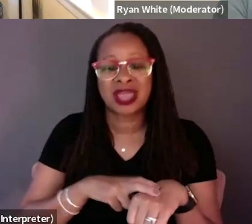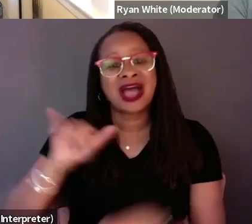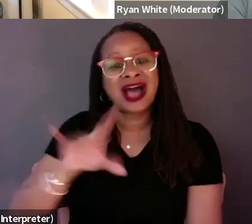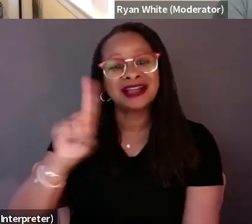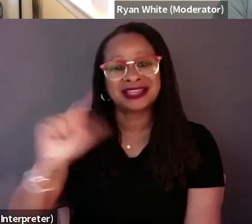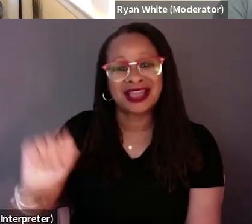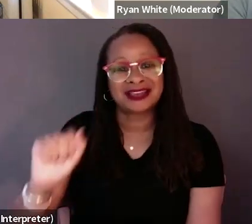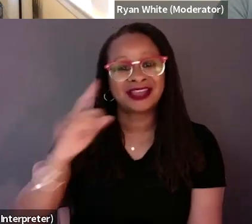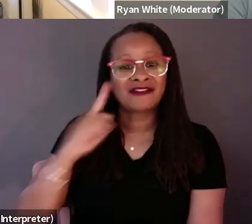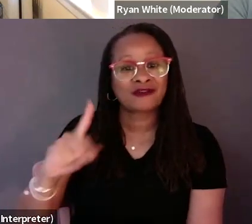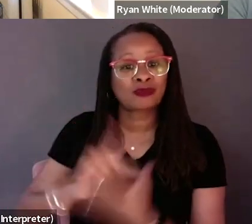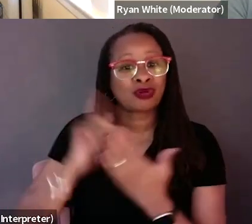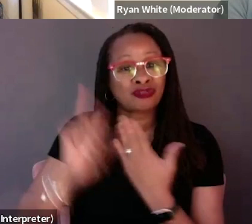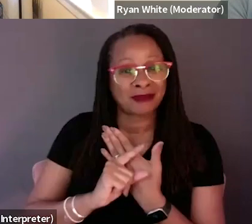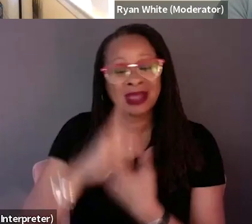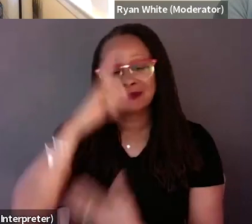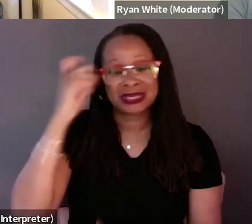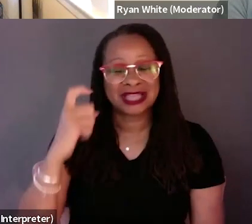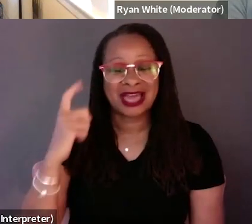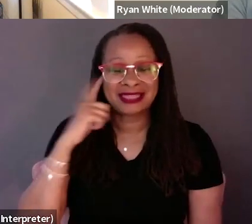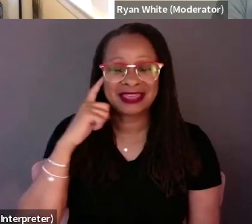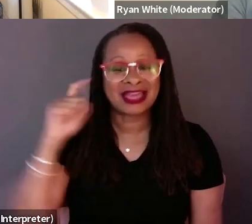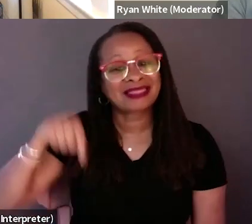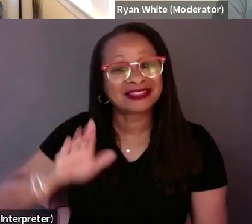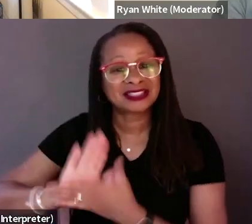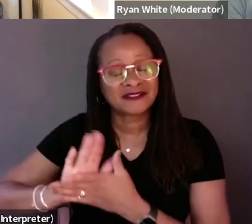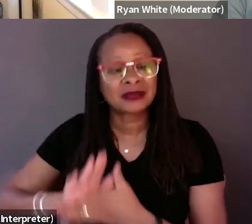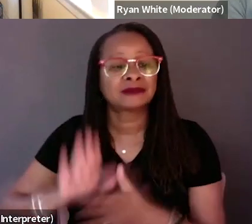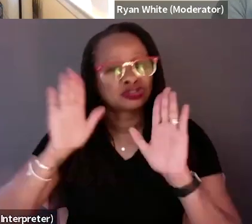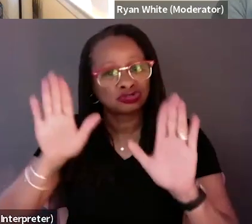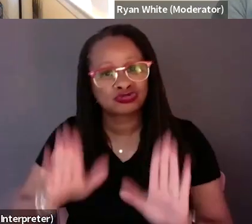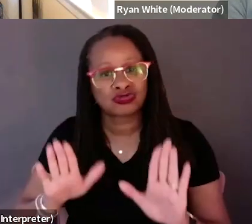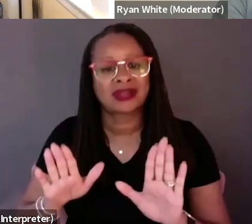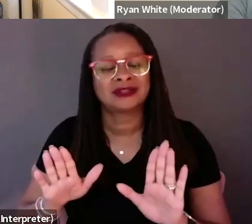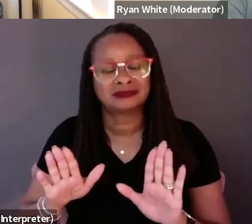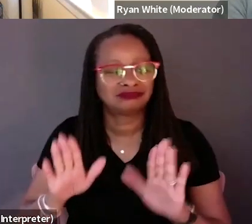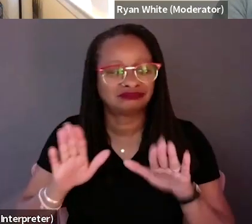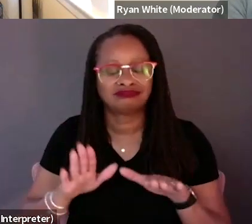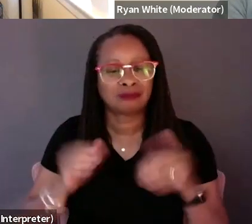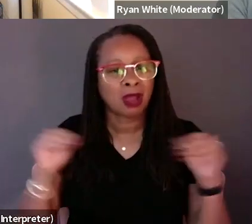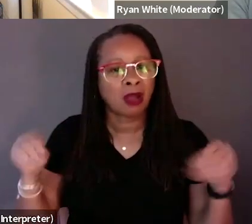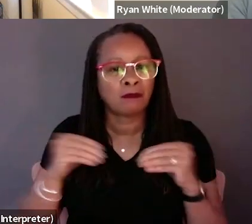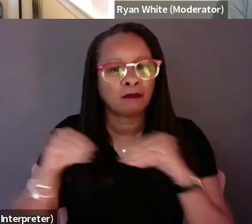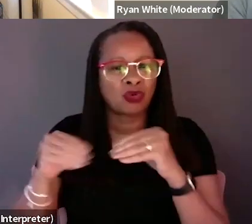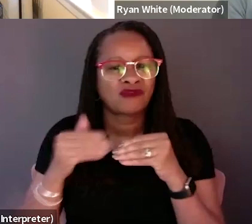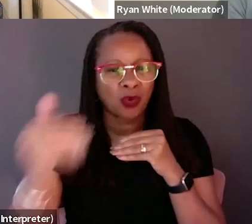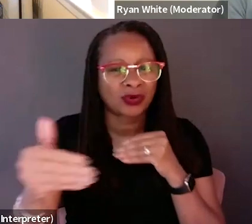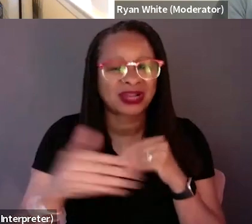the IDA for programming, because I think this film is a great a great step forward.